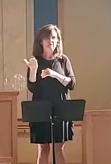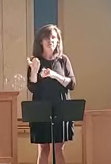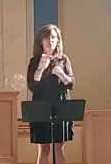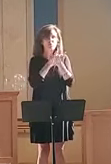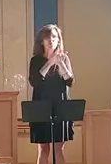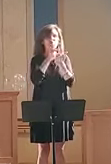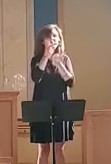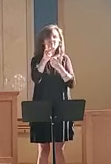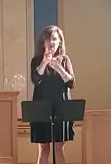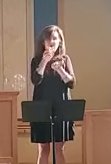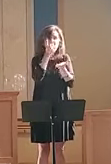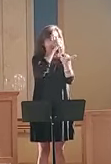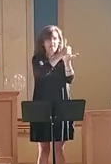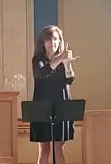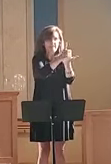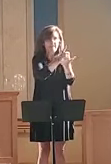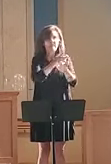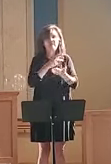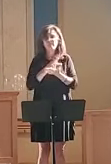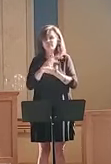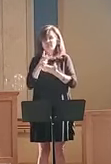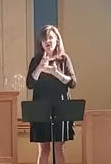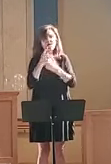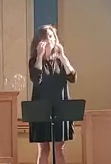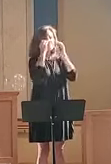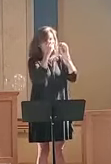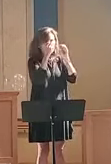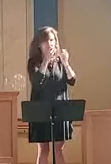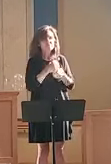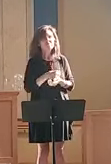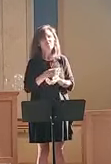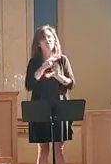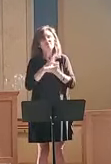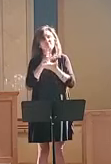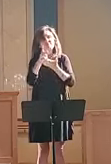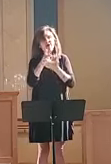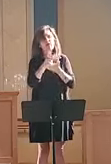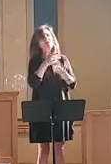failing to step up, failing to speak.